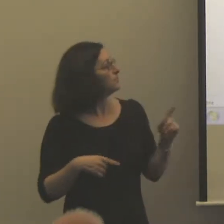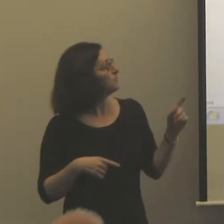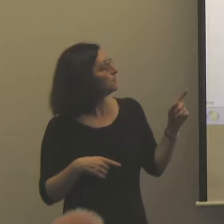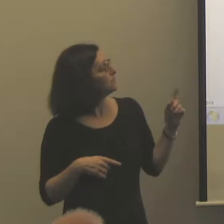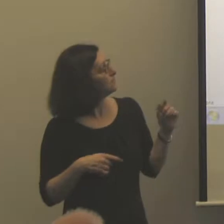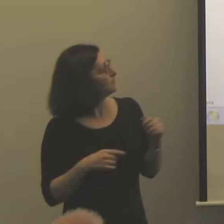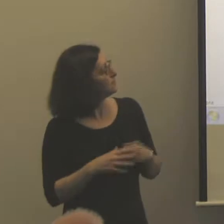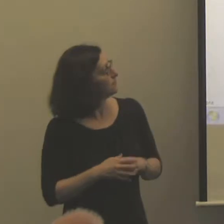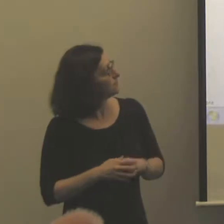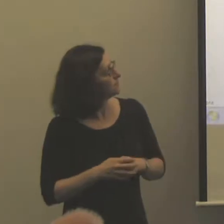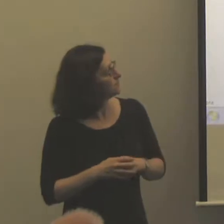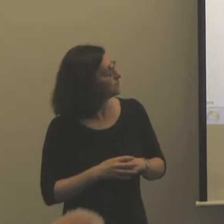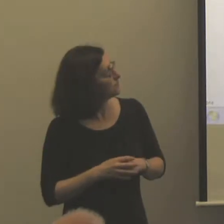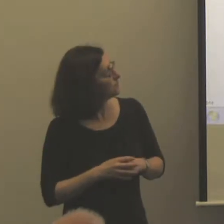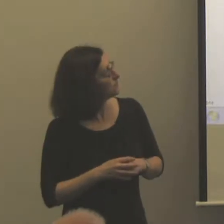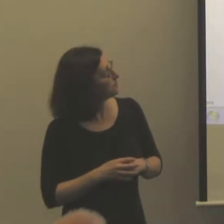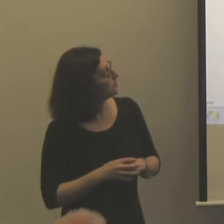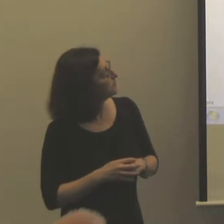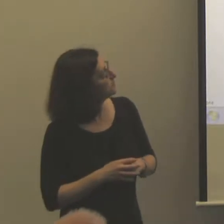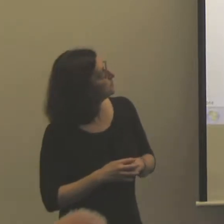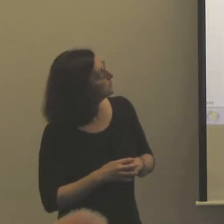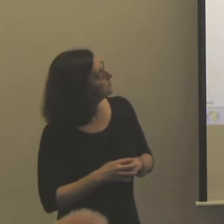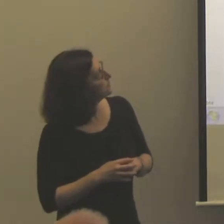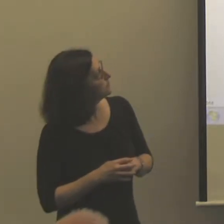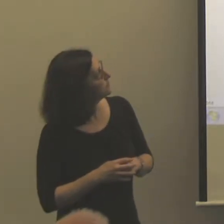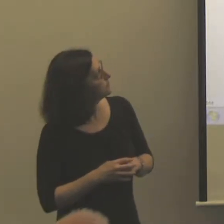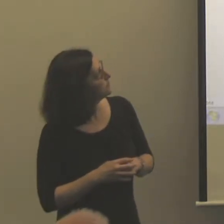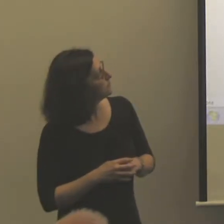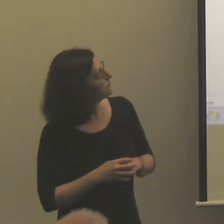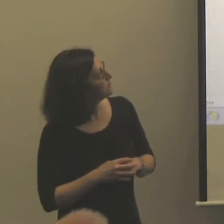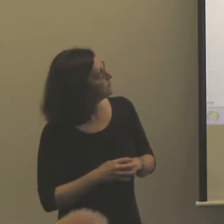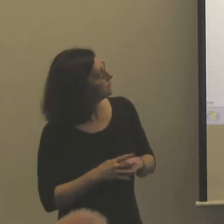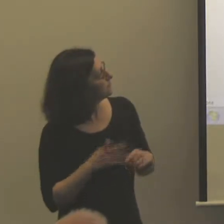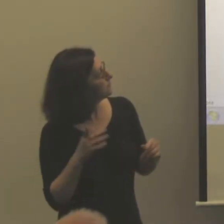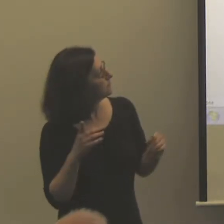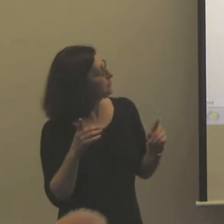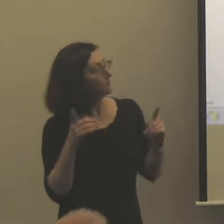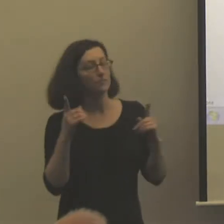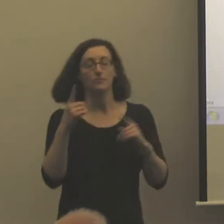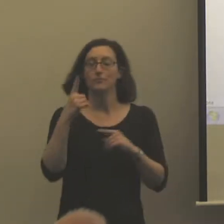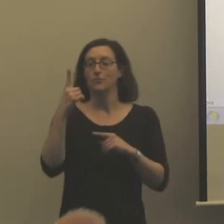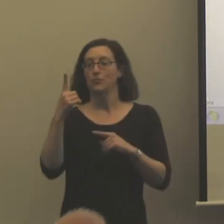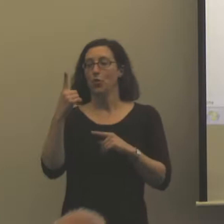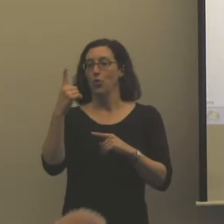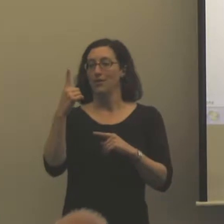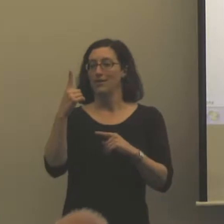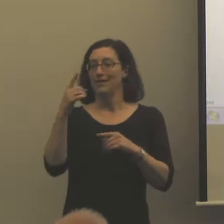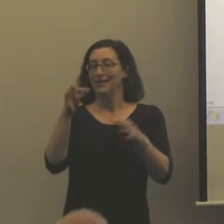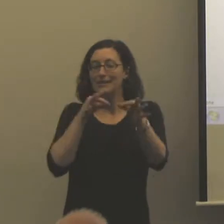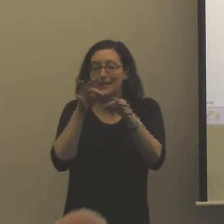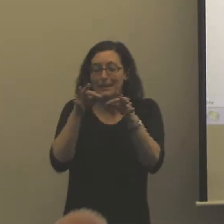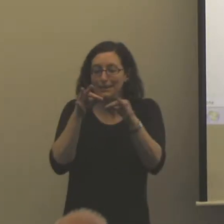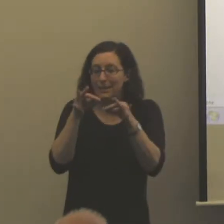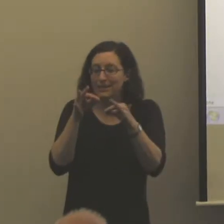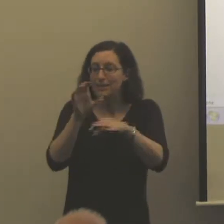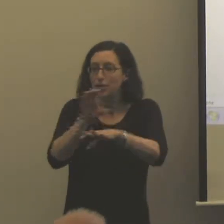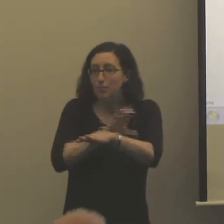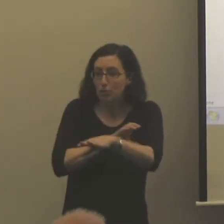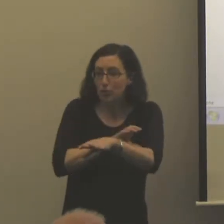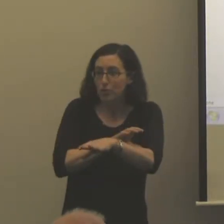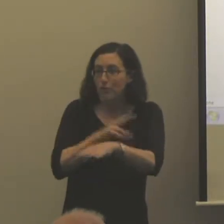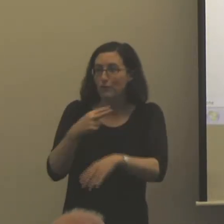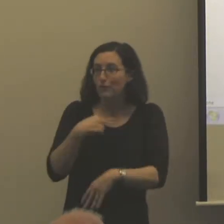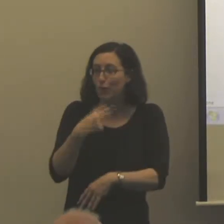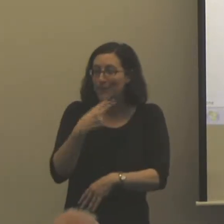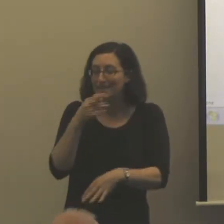link graphic red dot with a white letter C that symbolizes a moon crescent as well as the sun. This logo is followed by a black banner that says City Light